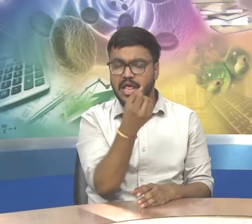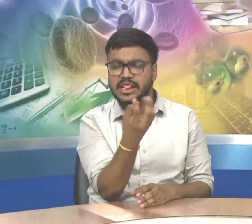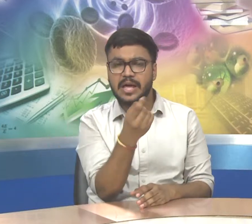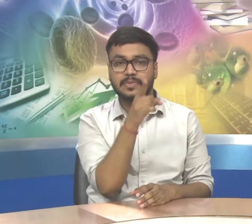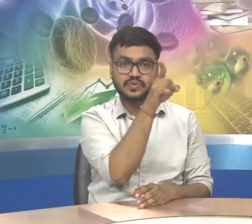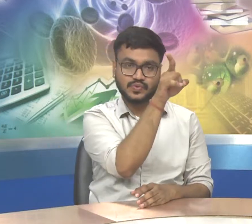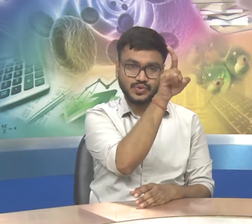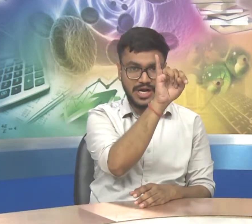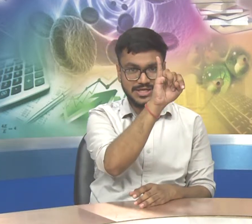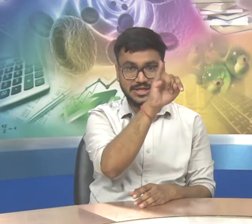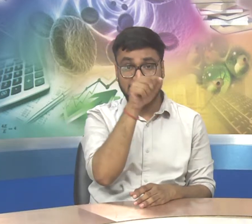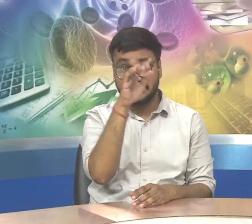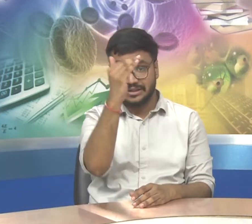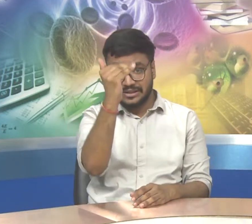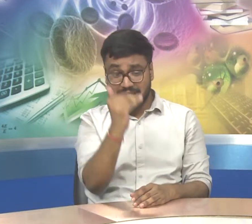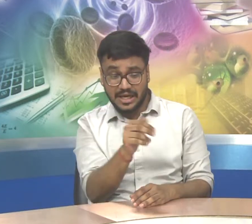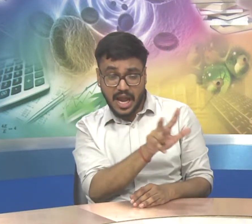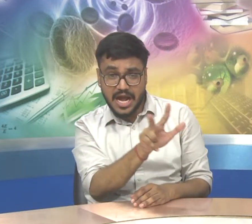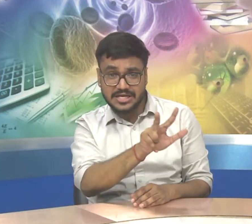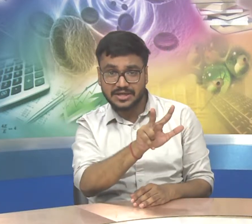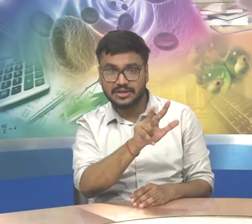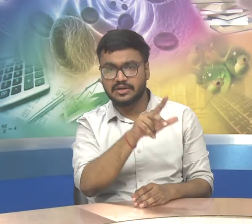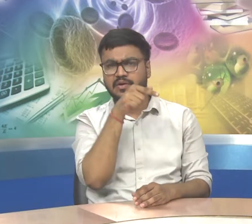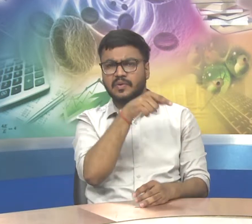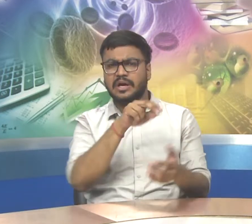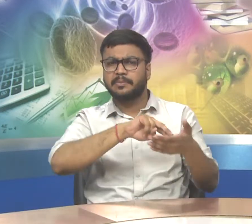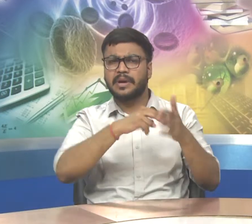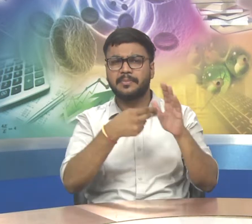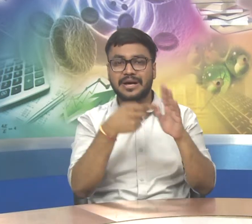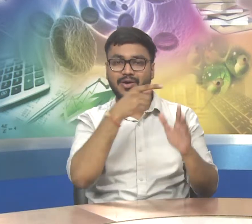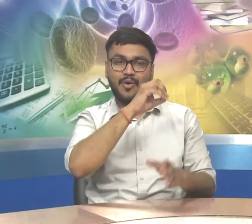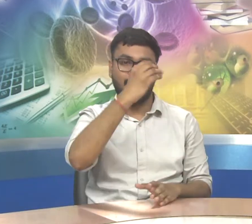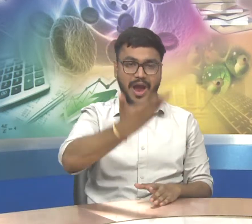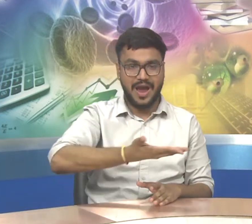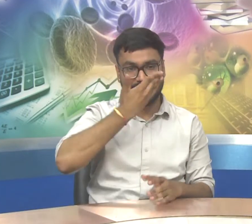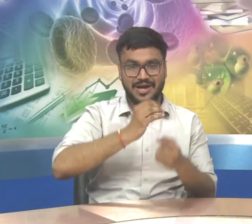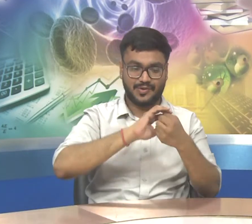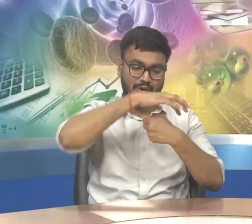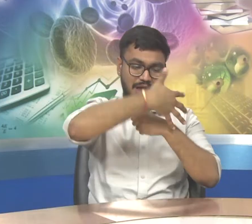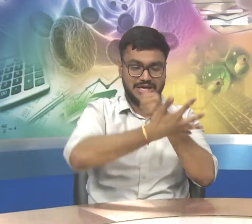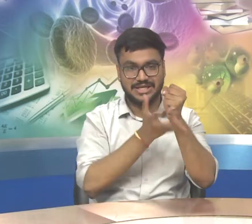In the same way, the symbol of oxygen